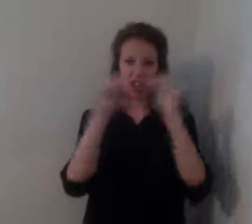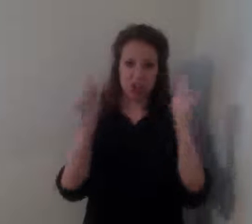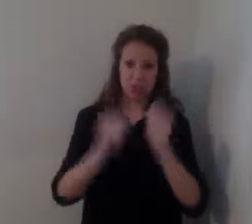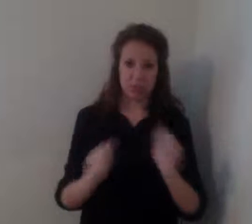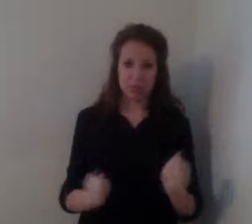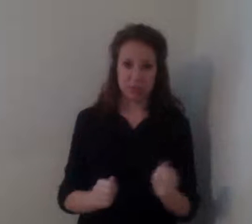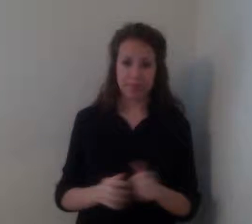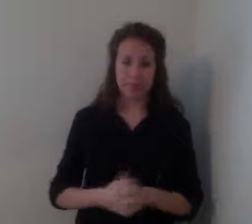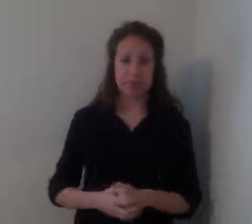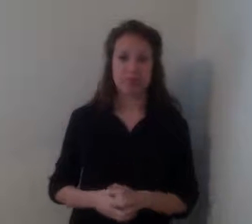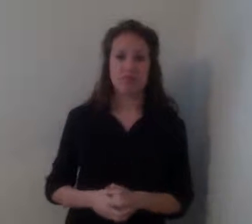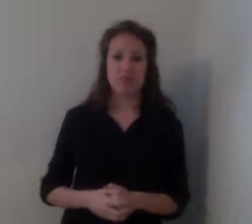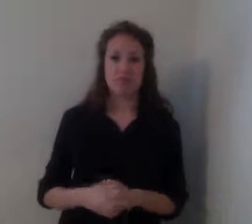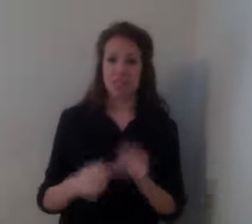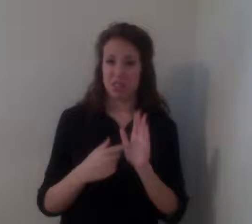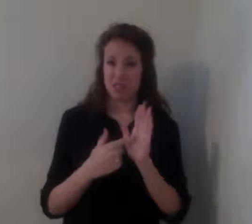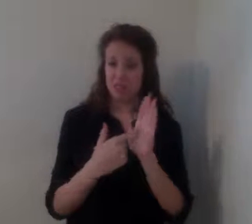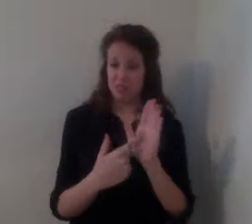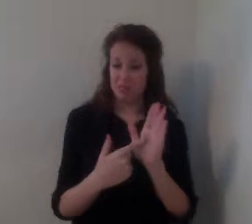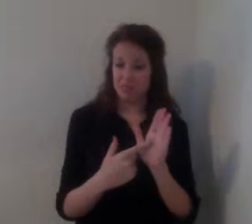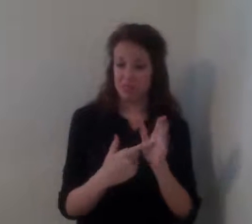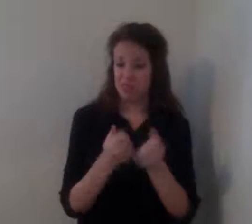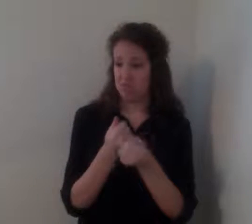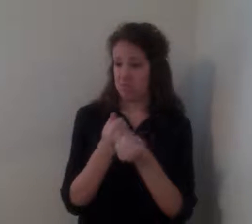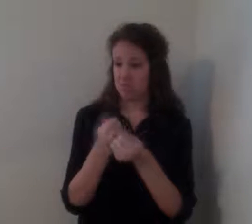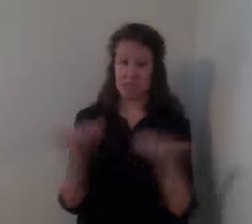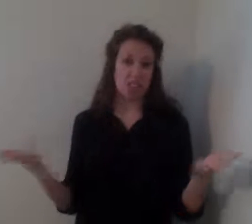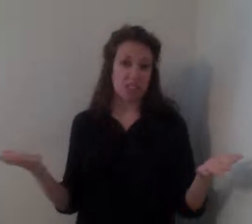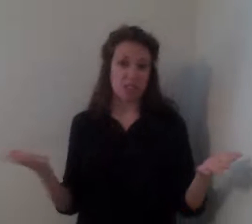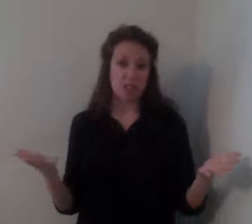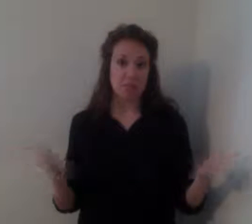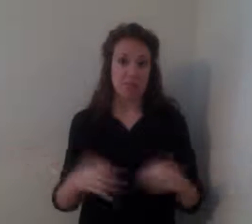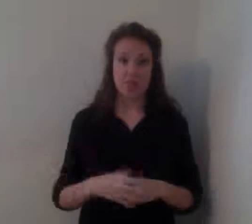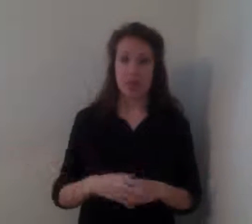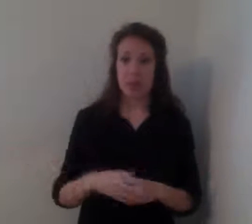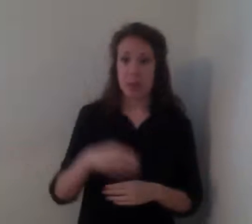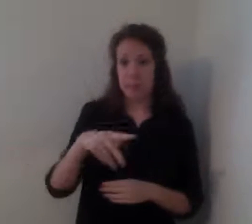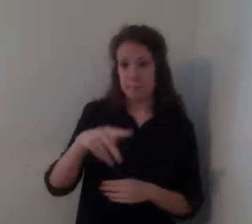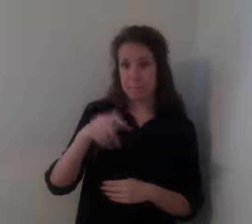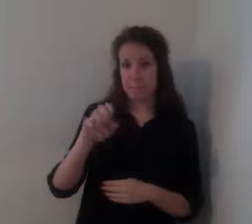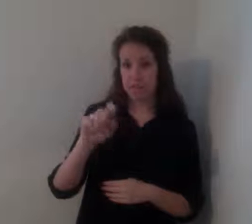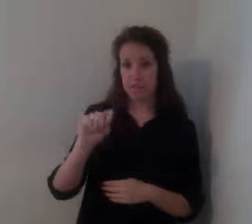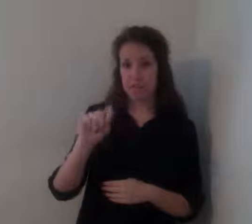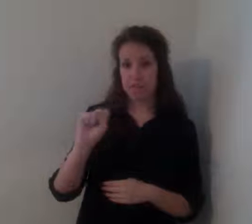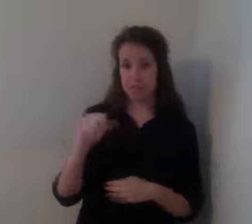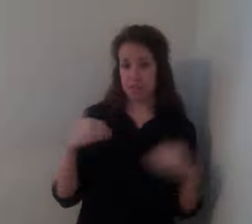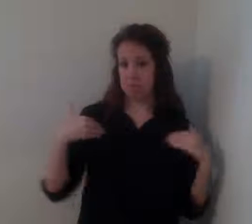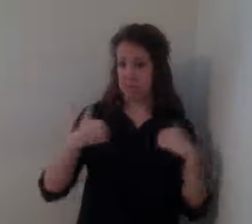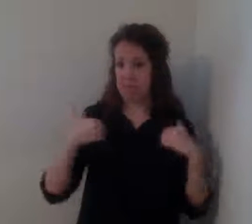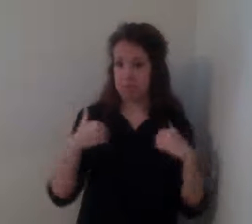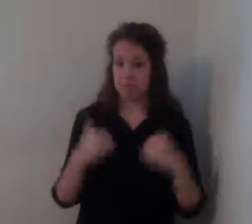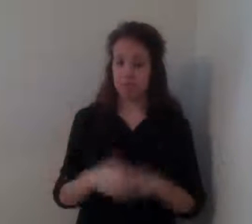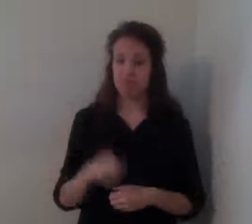to represent parts of, anything. Like pets, for example. Let's say you have 7 pets.